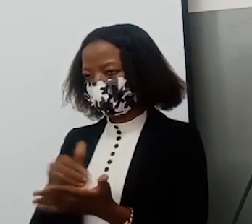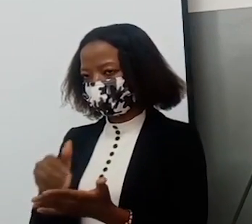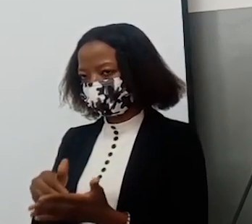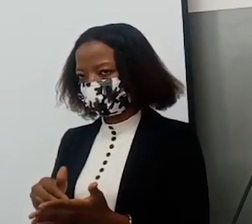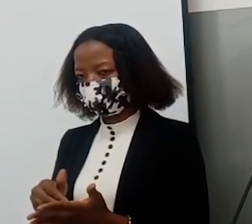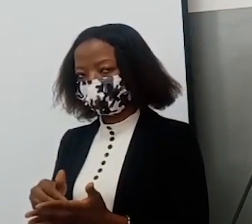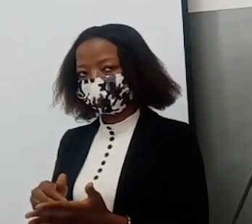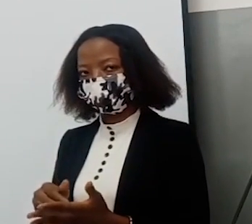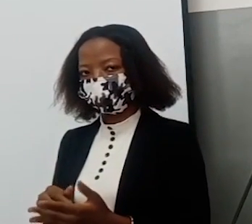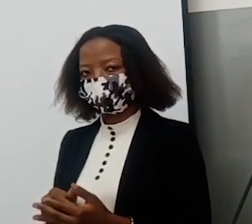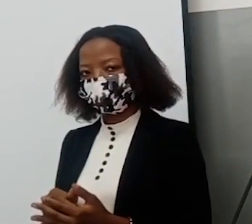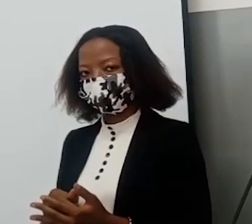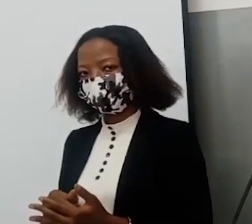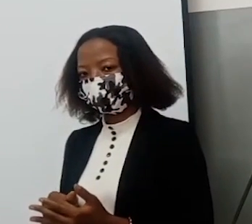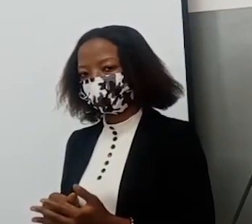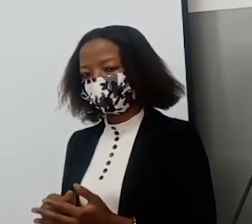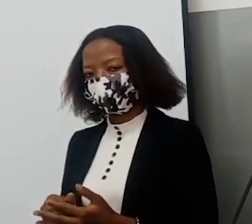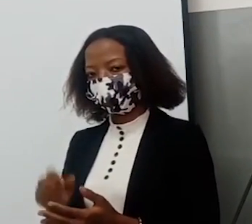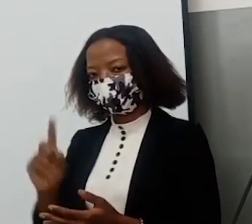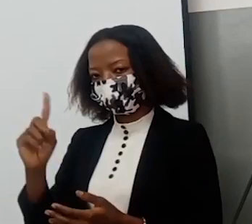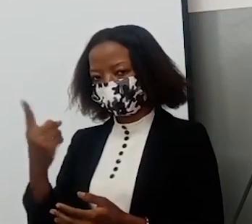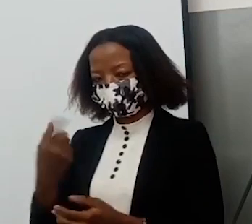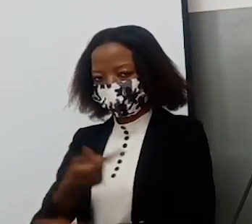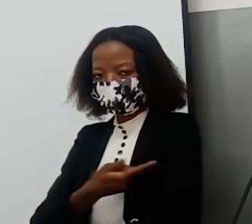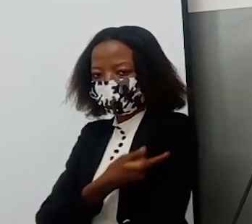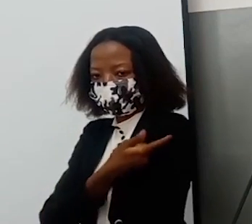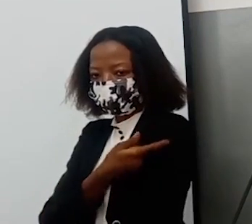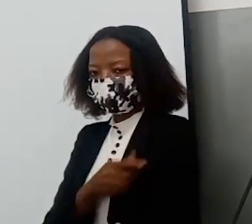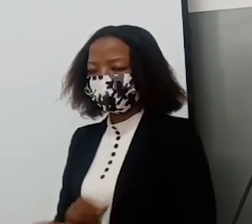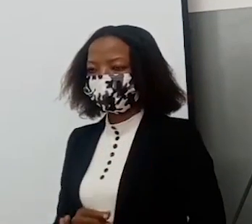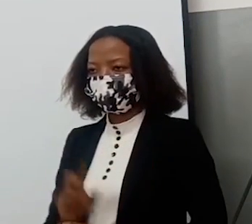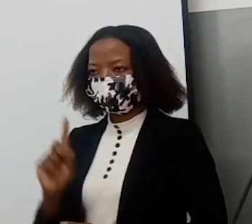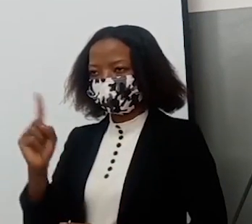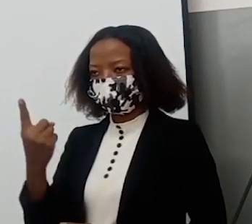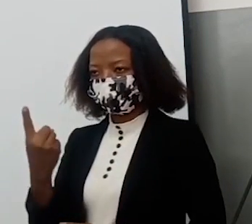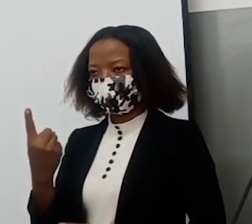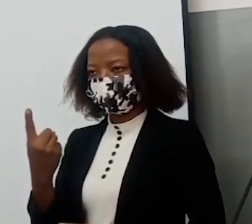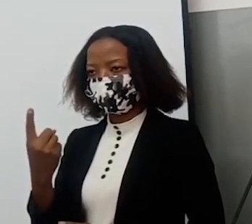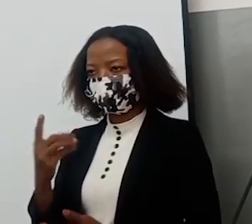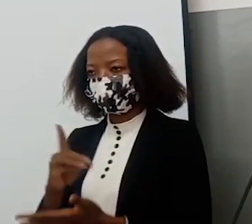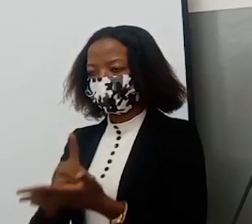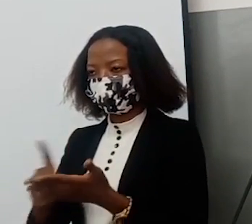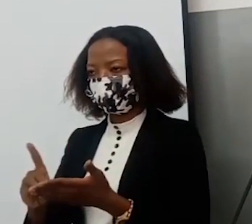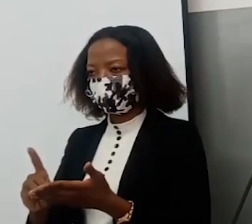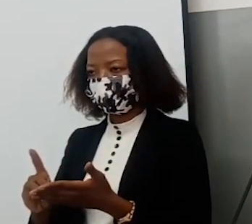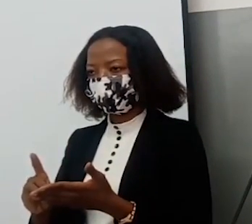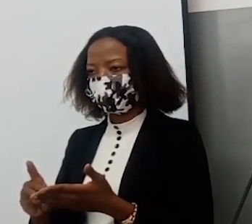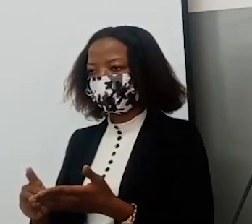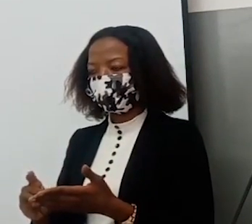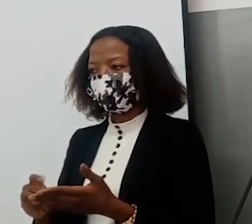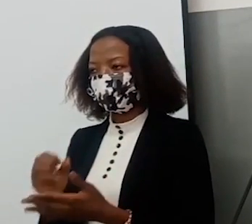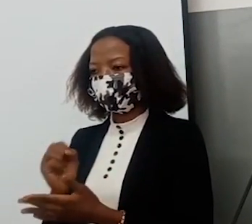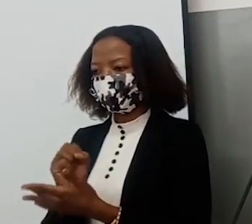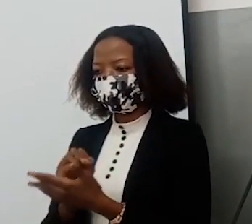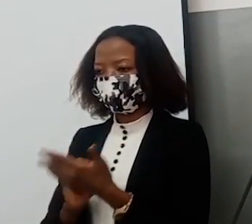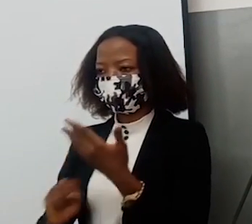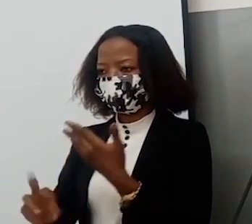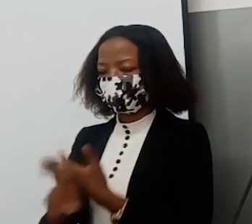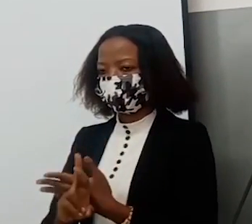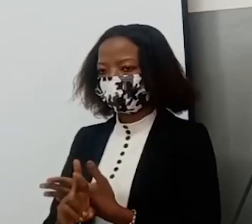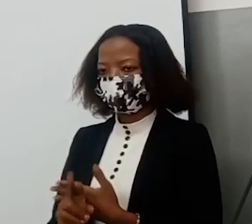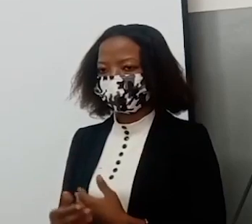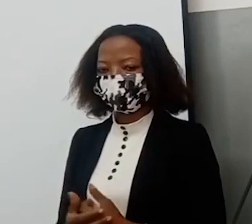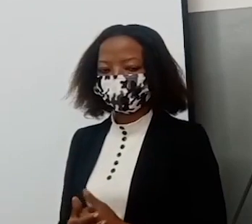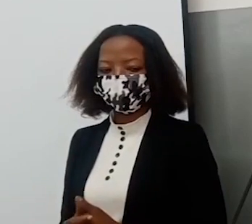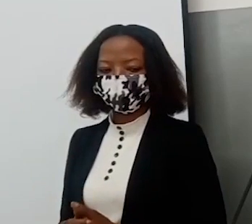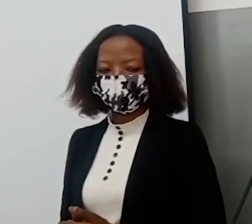of AstraZeneca. And then hopefully by first week of August, second week of August, we'll be having AstraZeneca back in